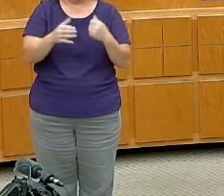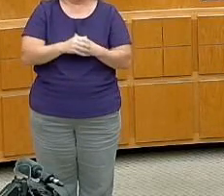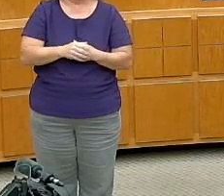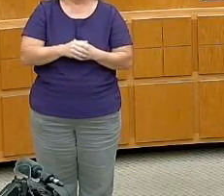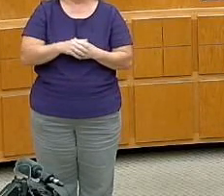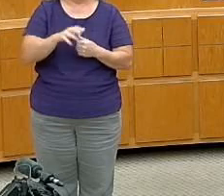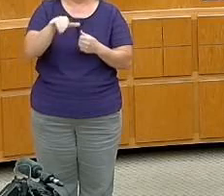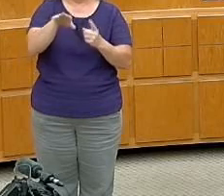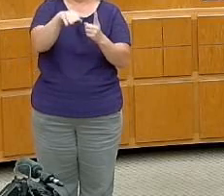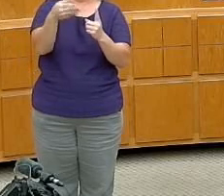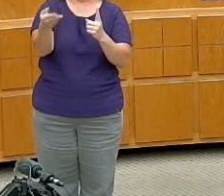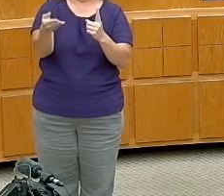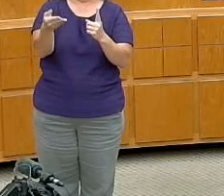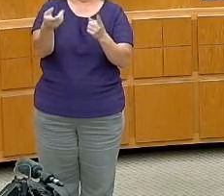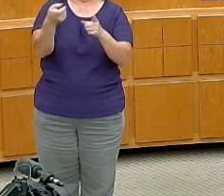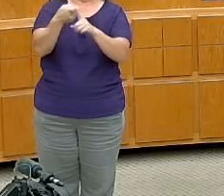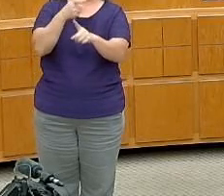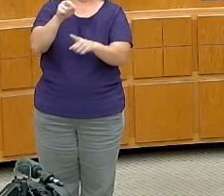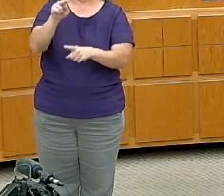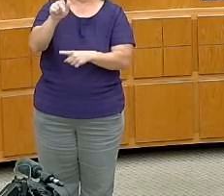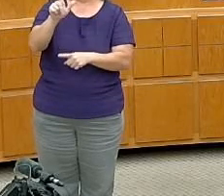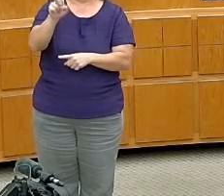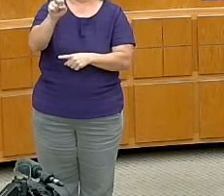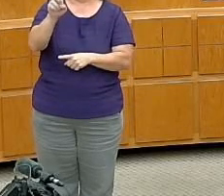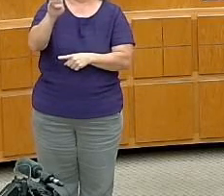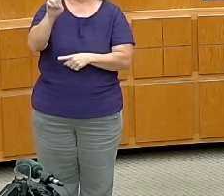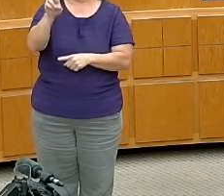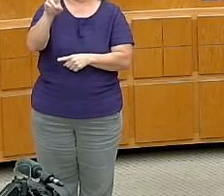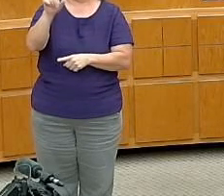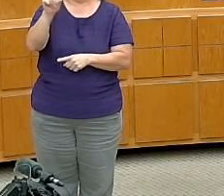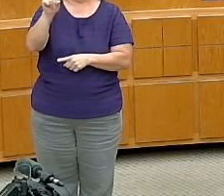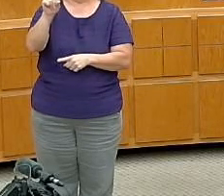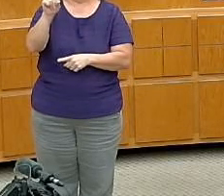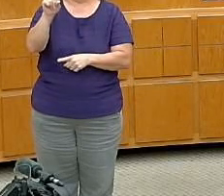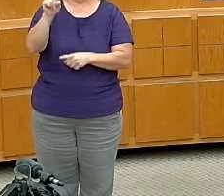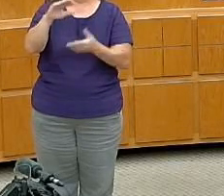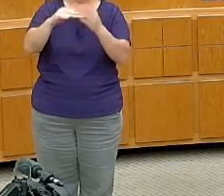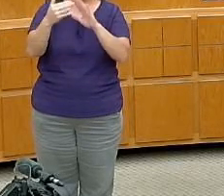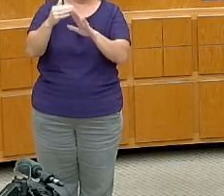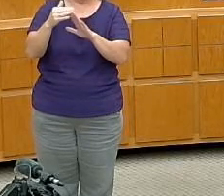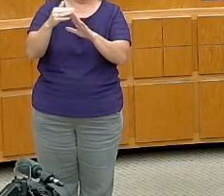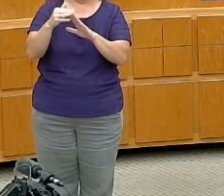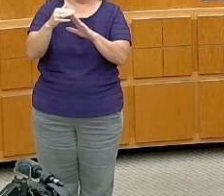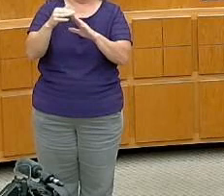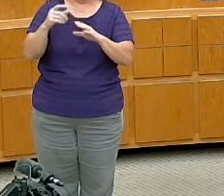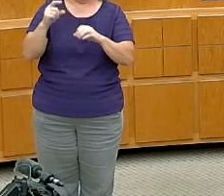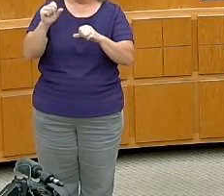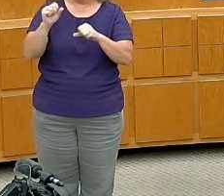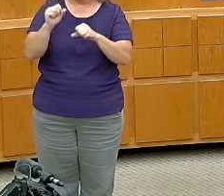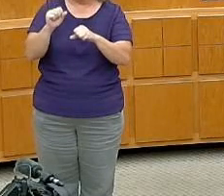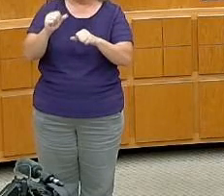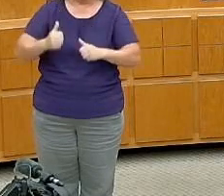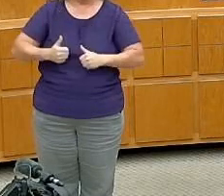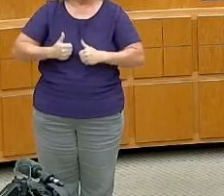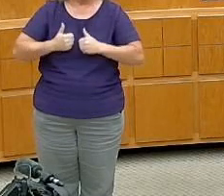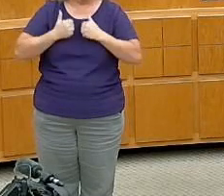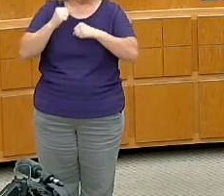Clayburgh County. The patient almost fought for 3 weeks on the ventilator, and he developed complications related to the COVID